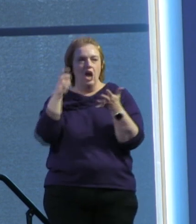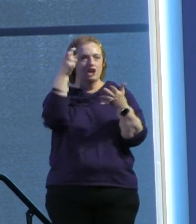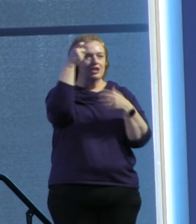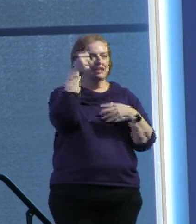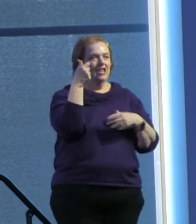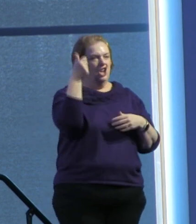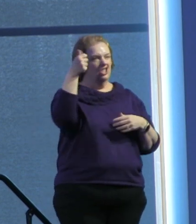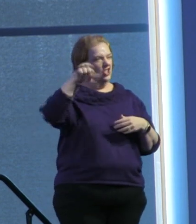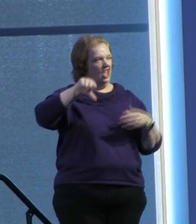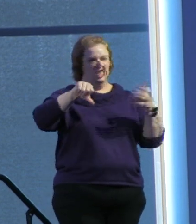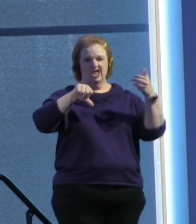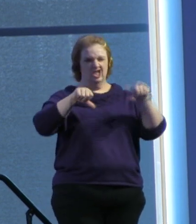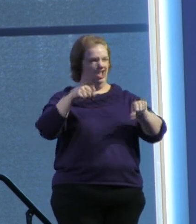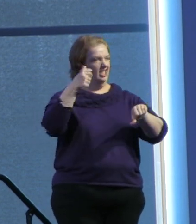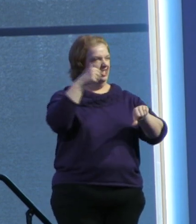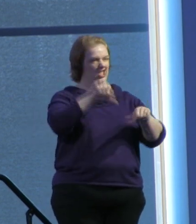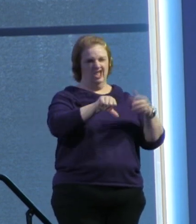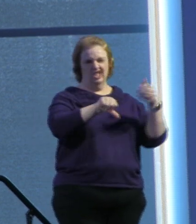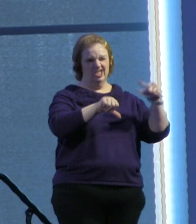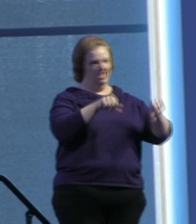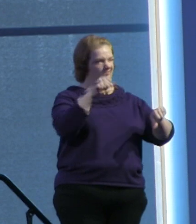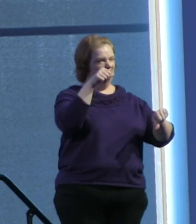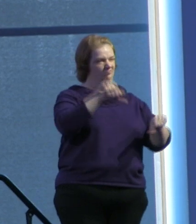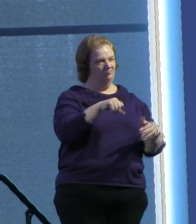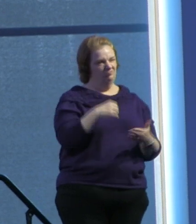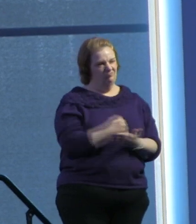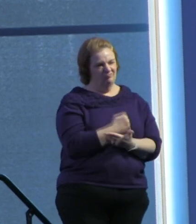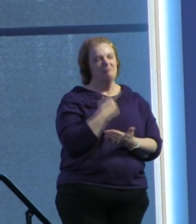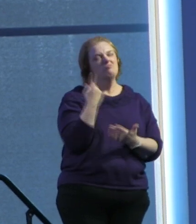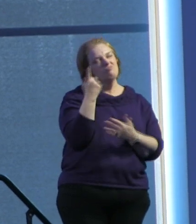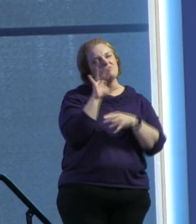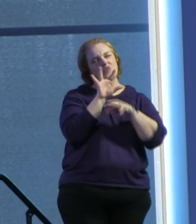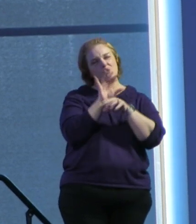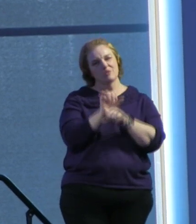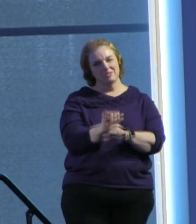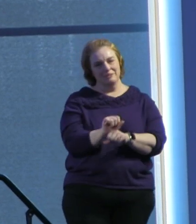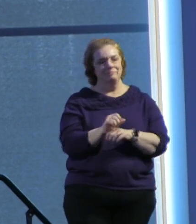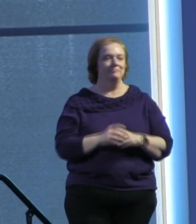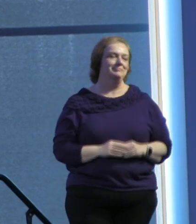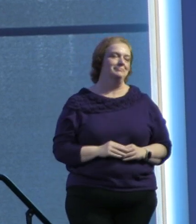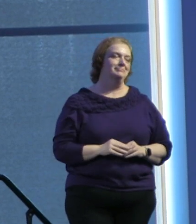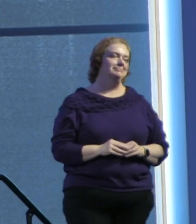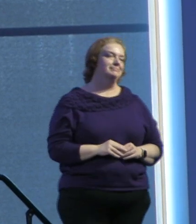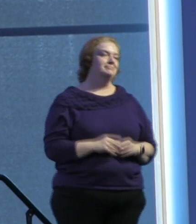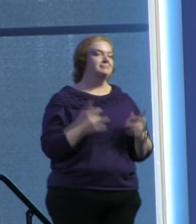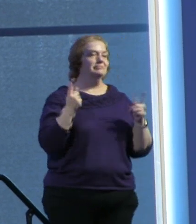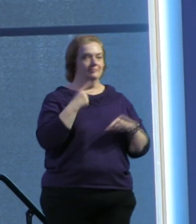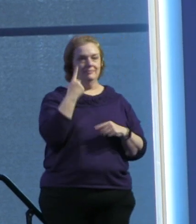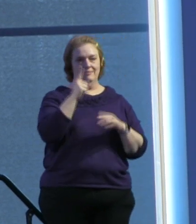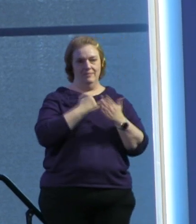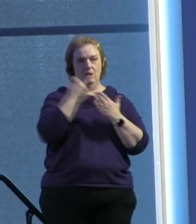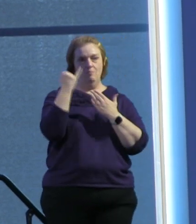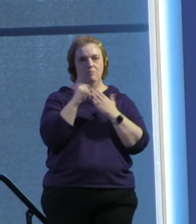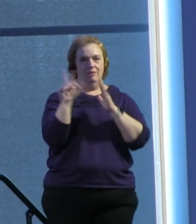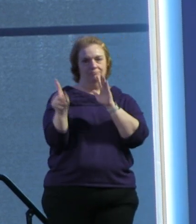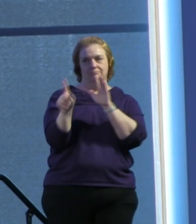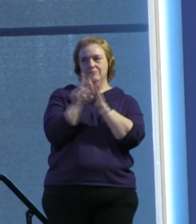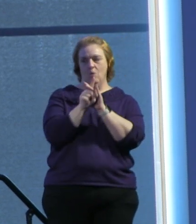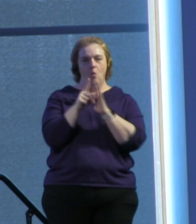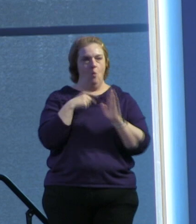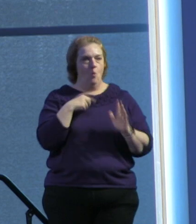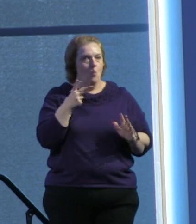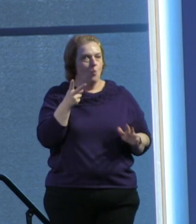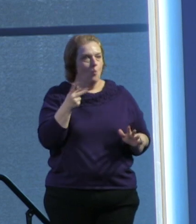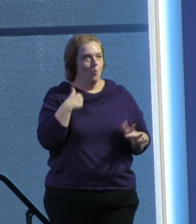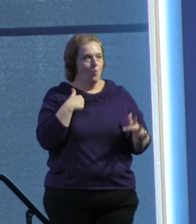check. You get used to that after a while. So along came this project that I was very excited about. I'd